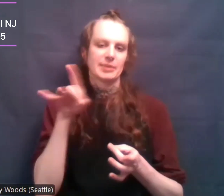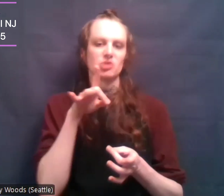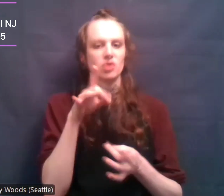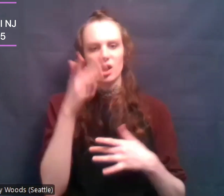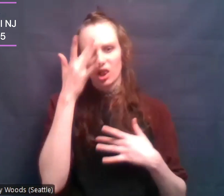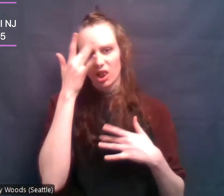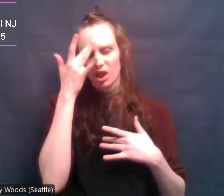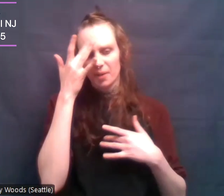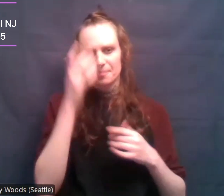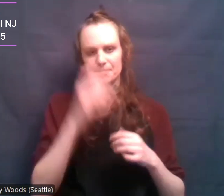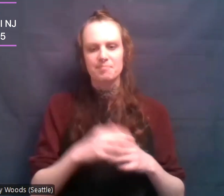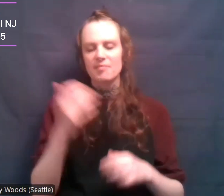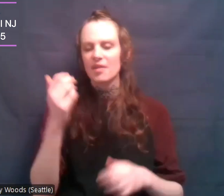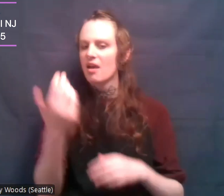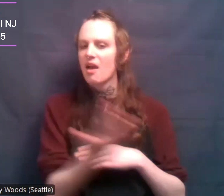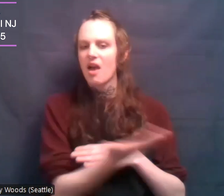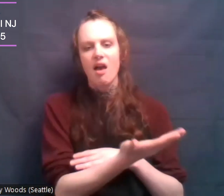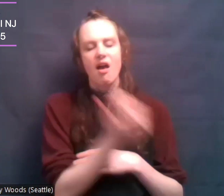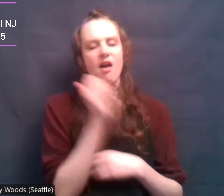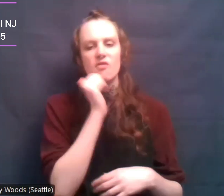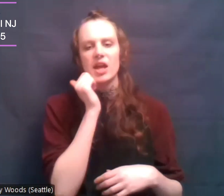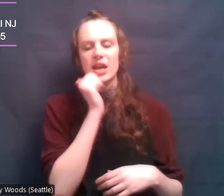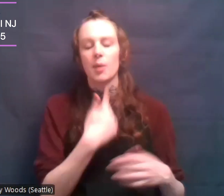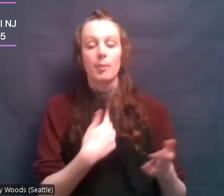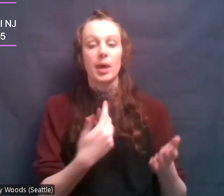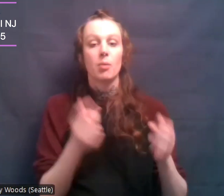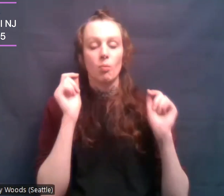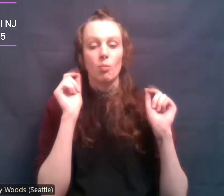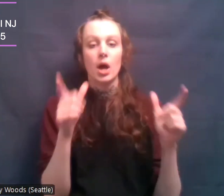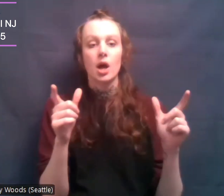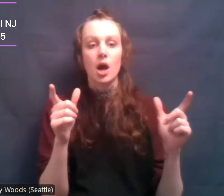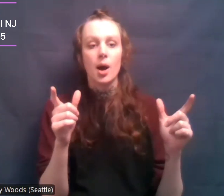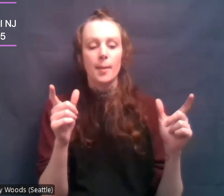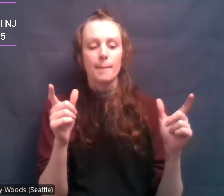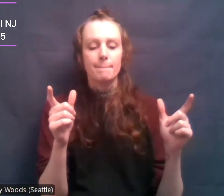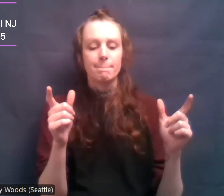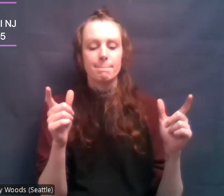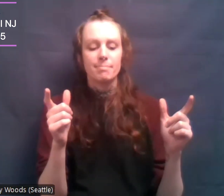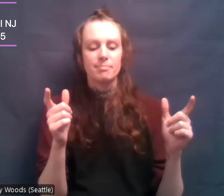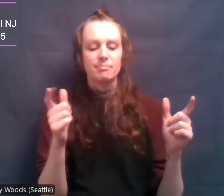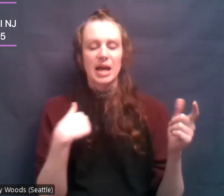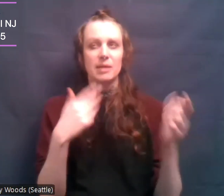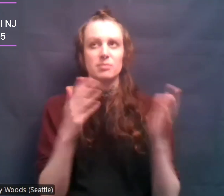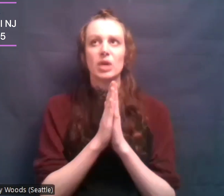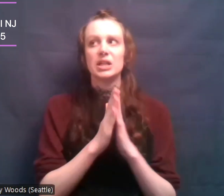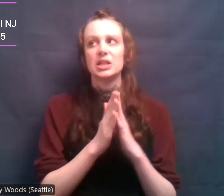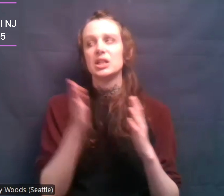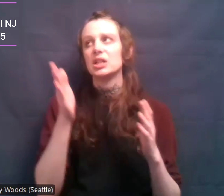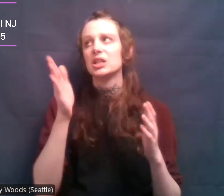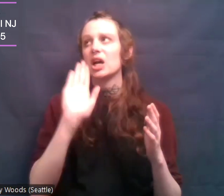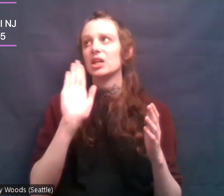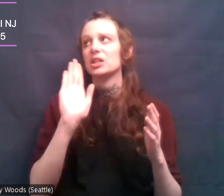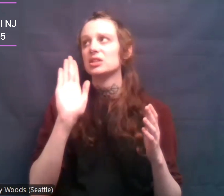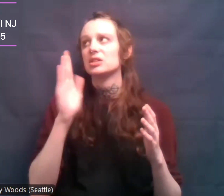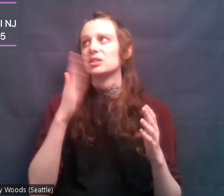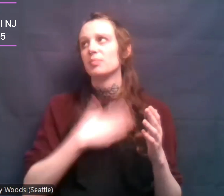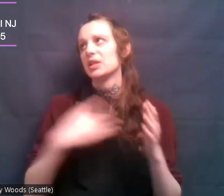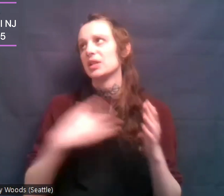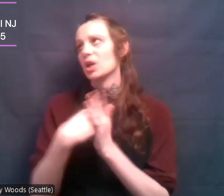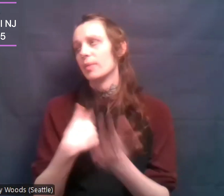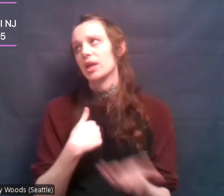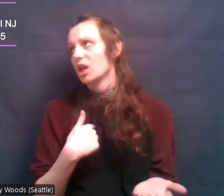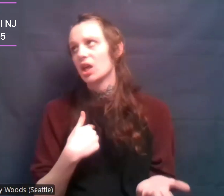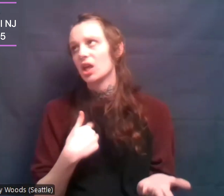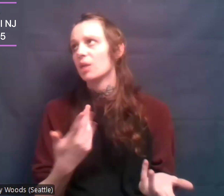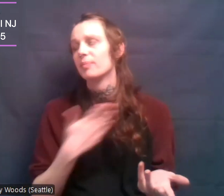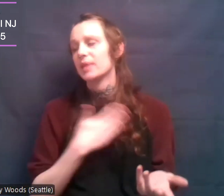prayers weren't, you know, God get me out of this. It was God, please just kill me so I can just stop doing this. And that was rough